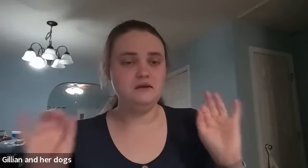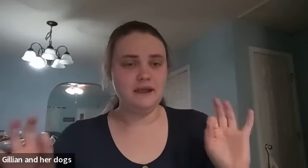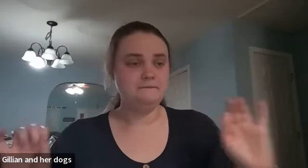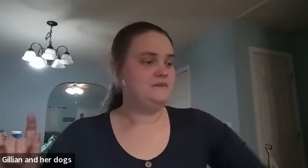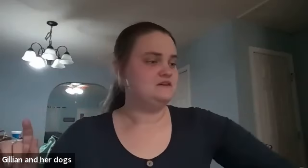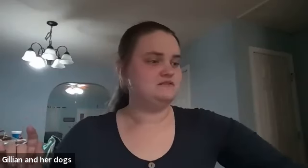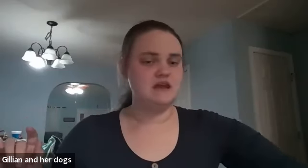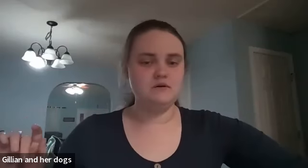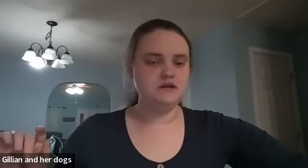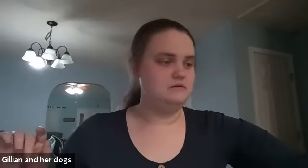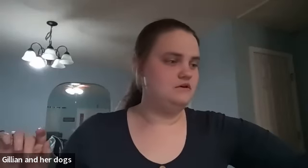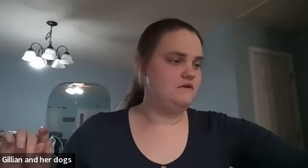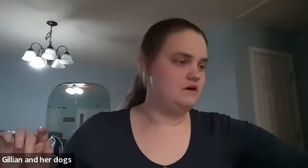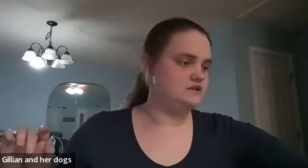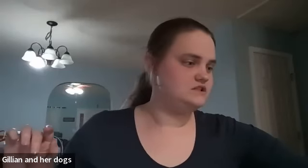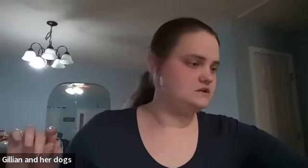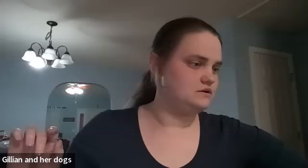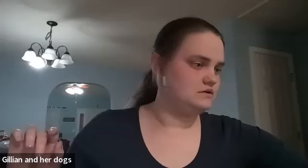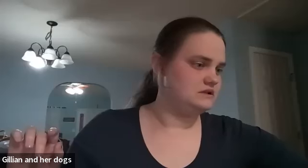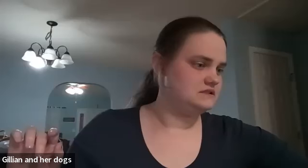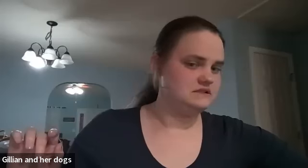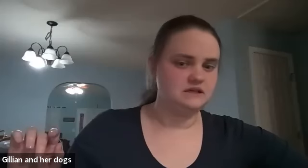right. So now we're gonna move on to, let's see.